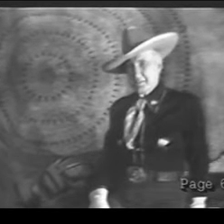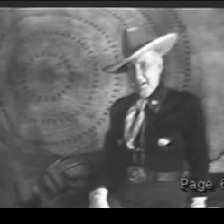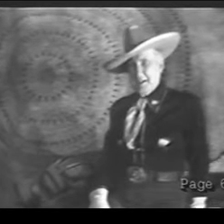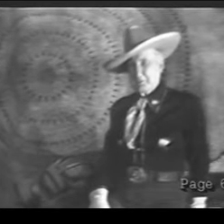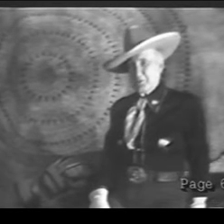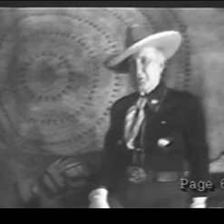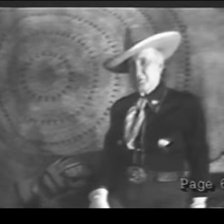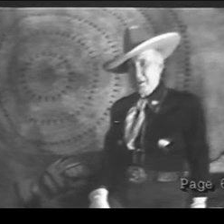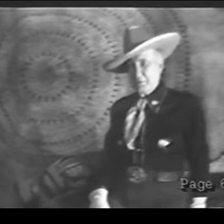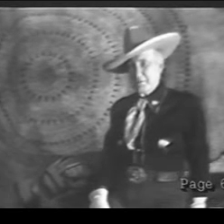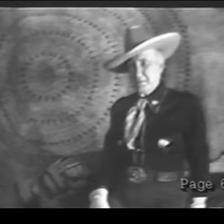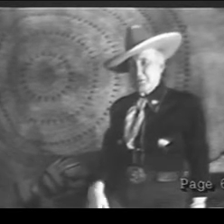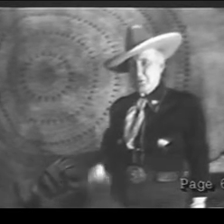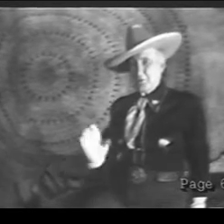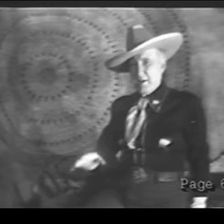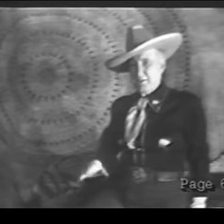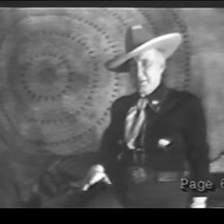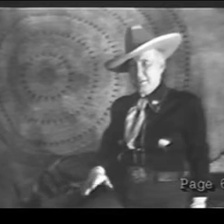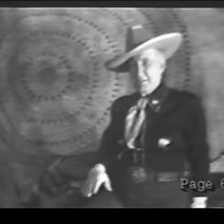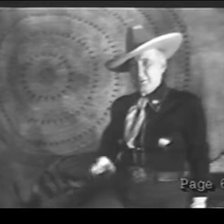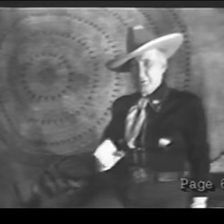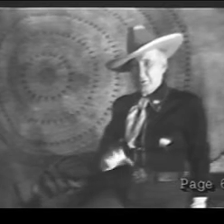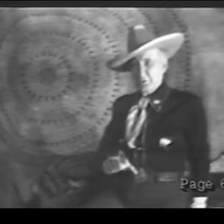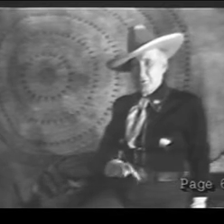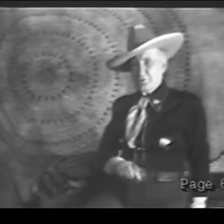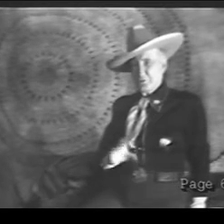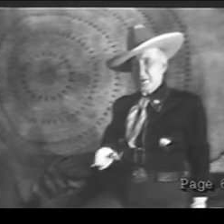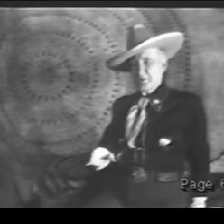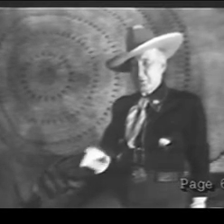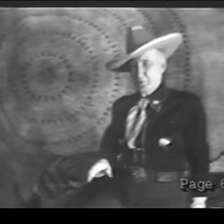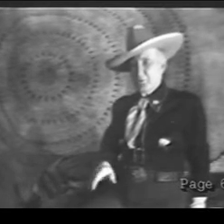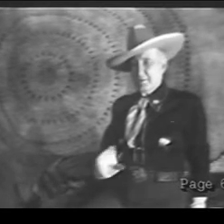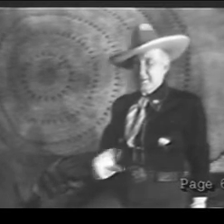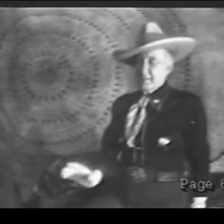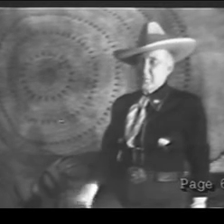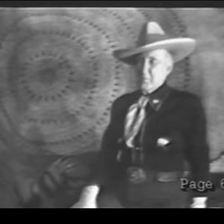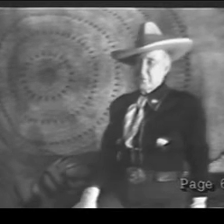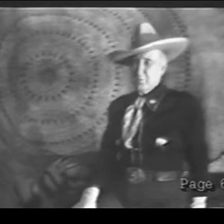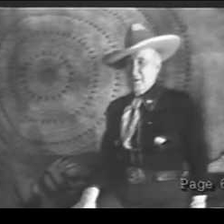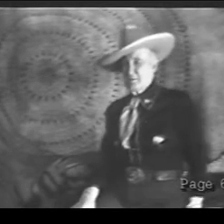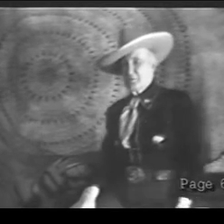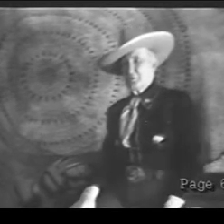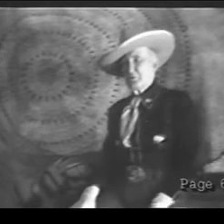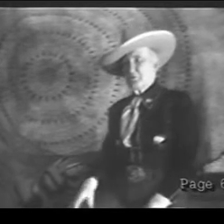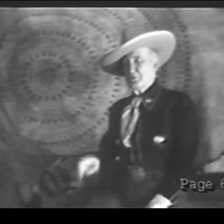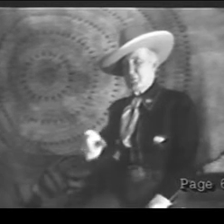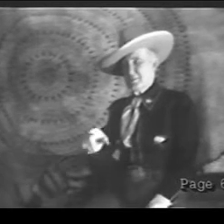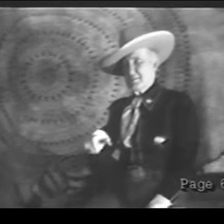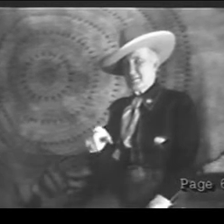I happen to know their families, know their background, know who's related to who, and it may be a surprise to you to know that no Indian can